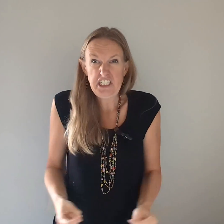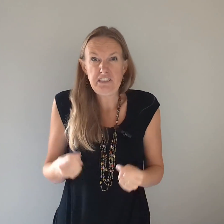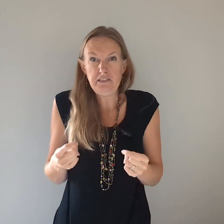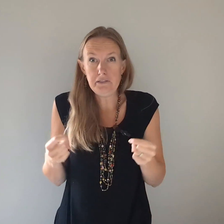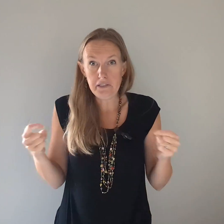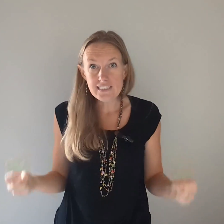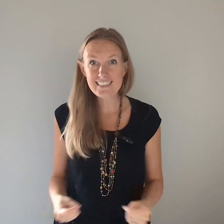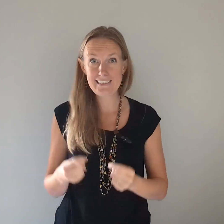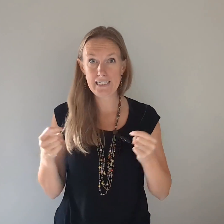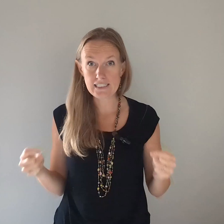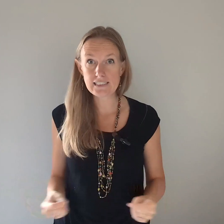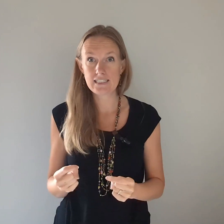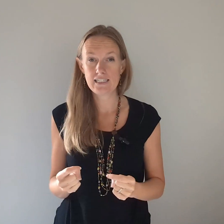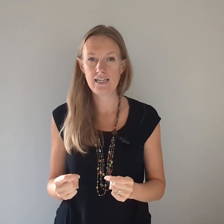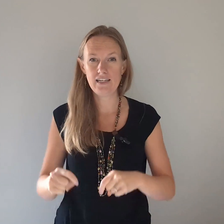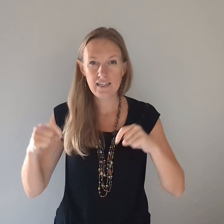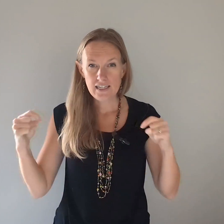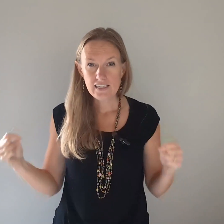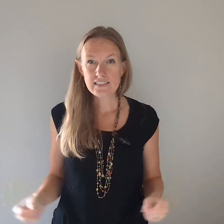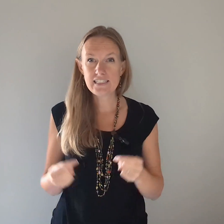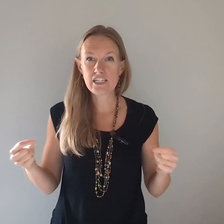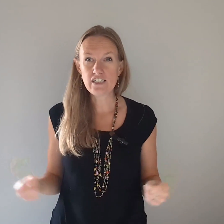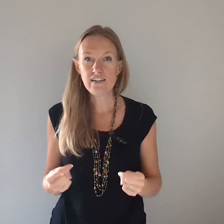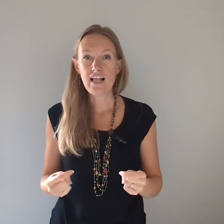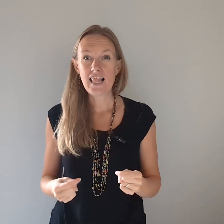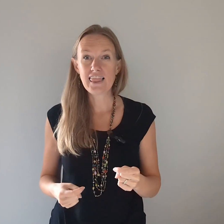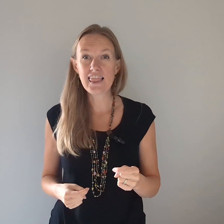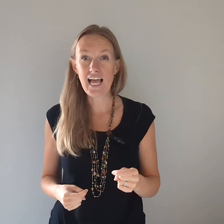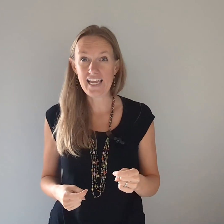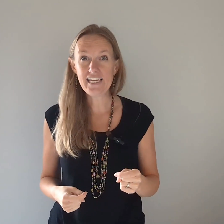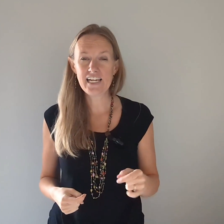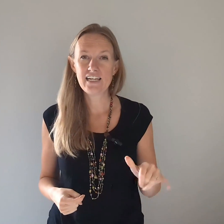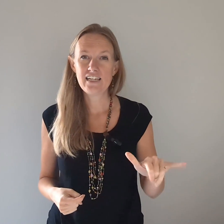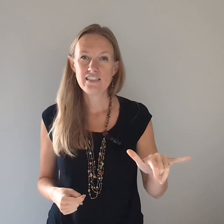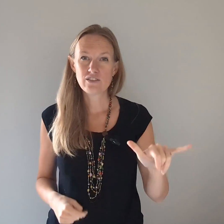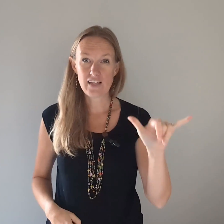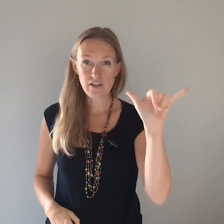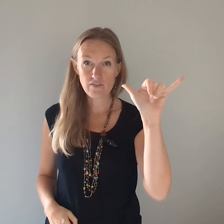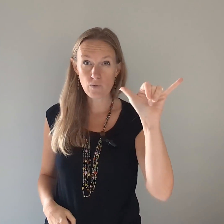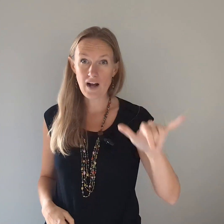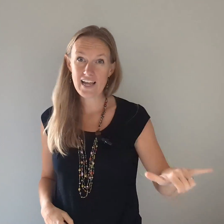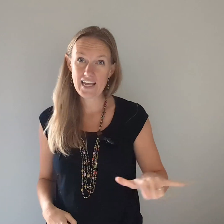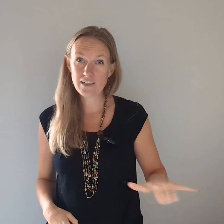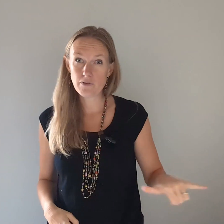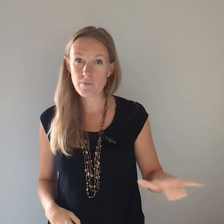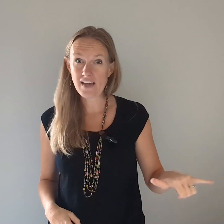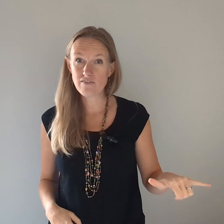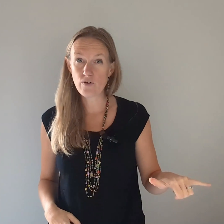Sinner, sinners, okay? Sinner, like, so for that you have your Y hand moving back and